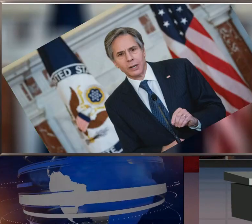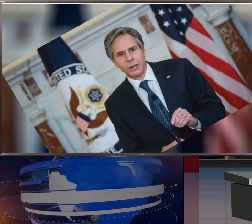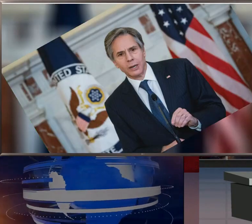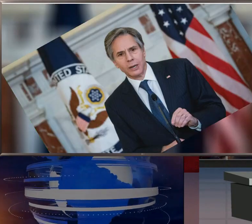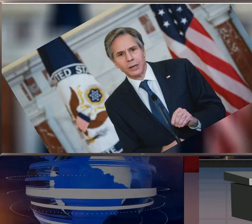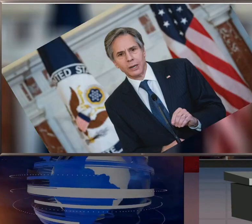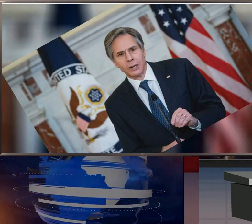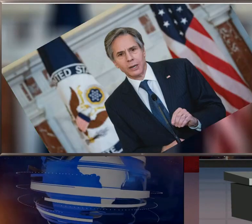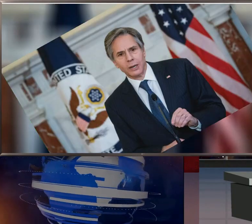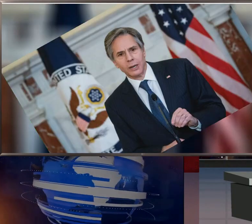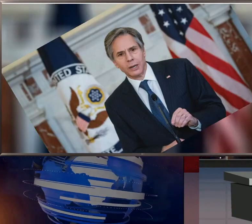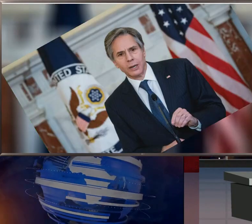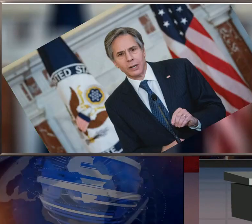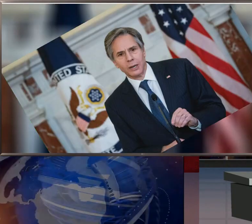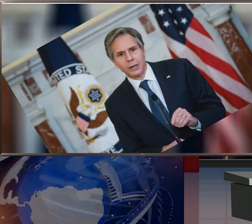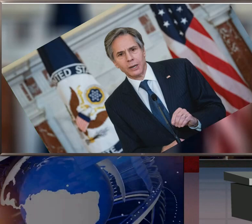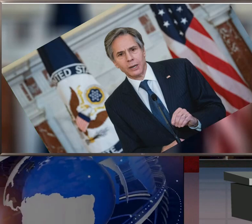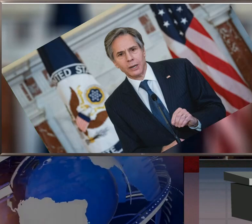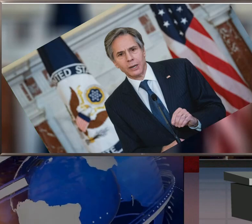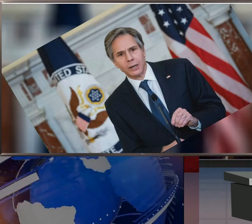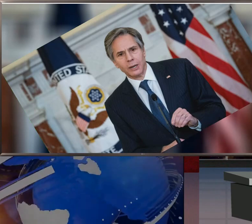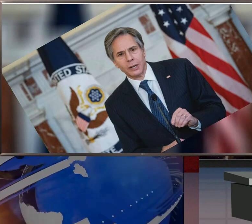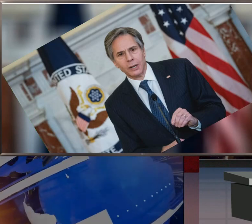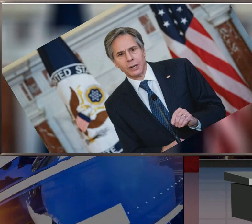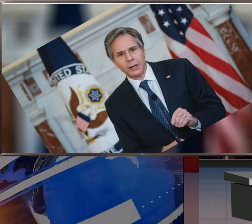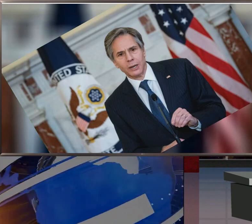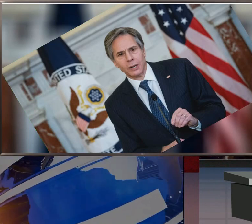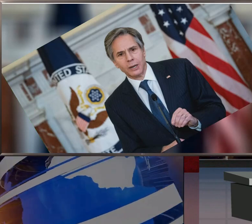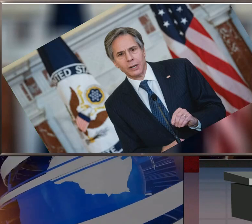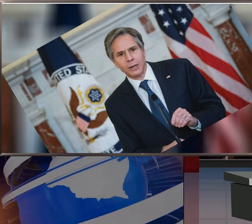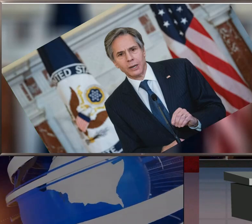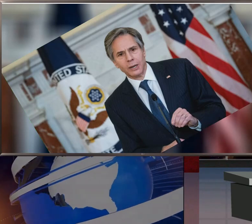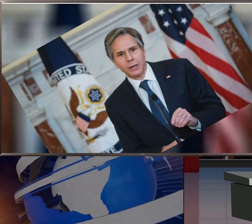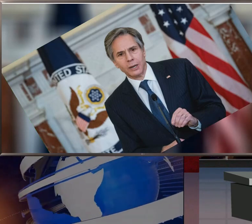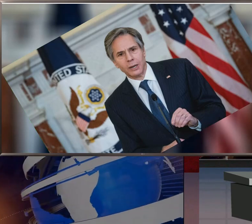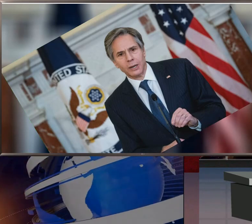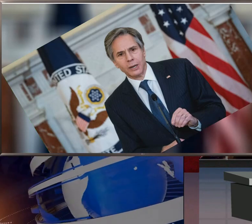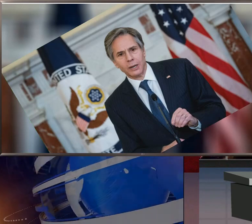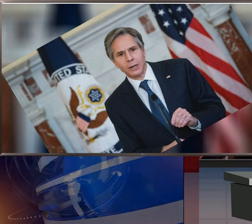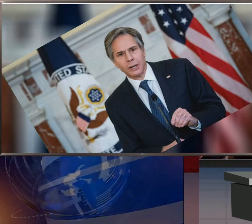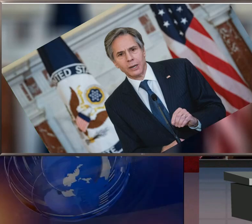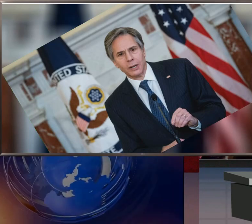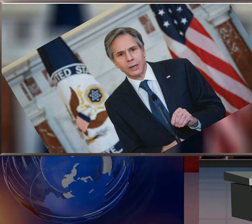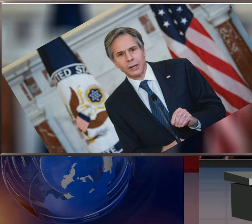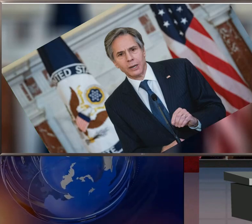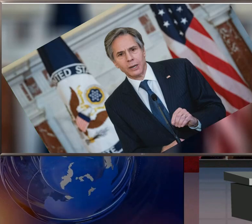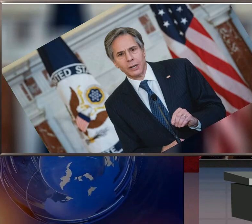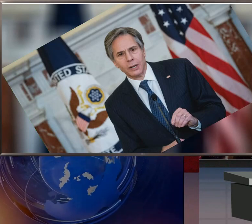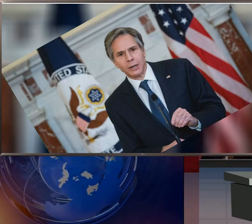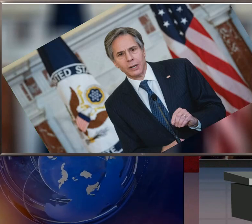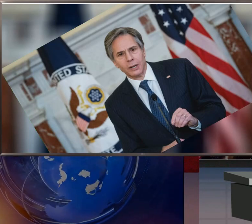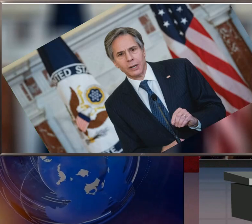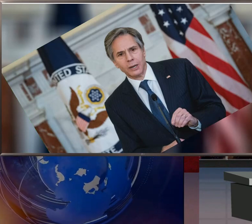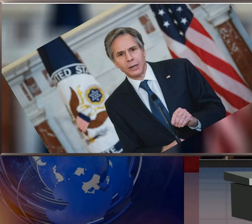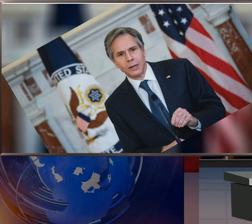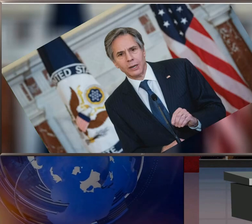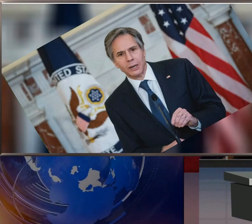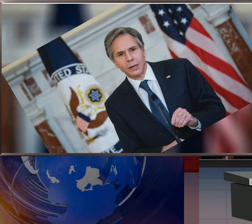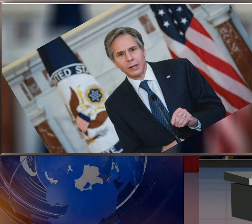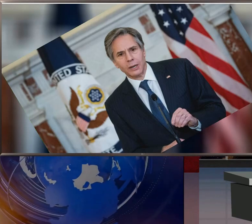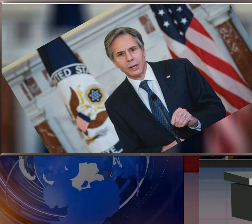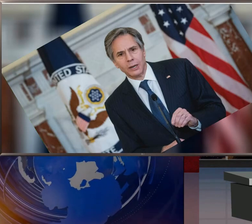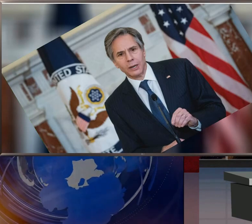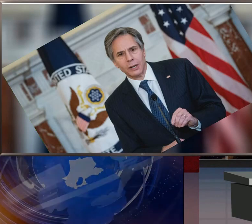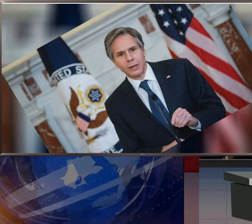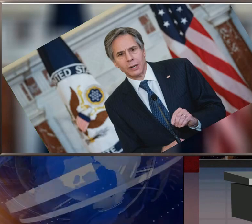Blinken said, Ani reported. In a statement, Raja Krishnamurthy said the U.S. is currently sitting on close to 40 million